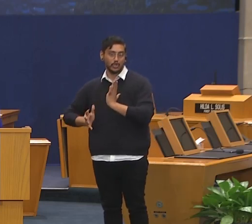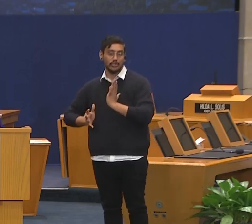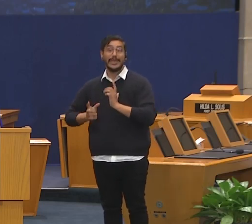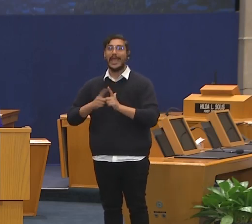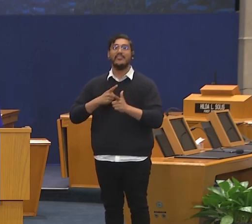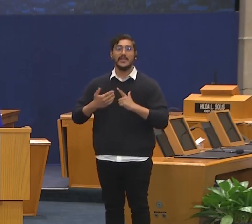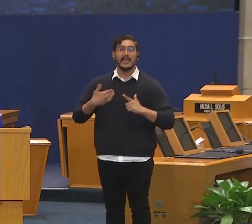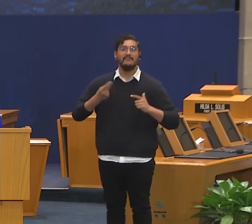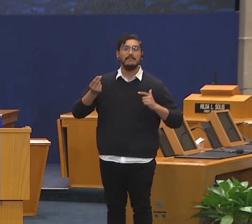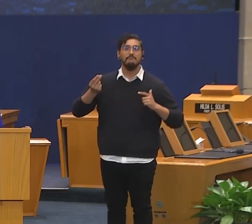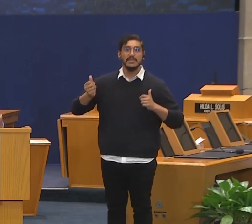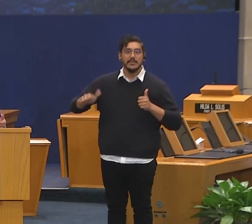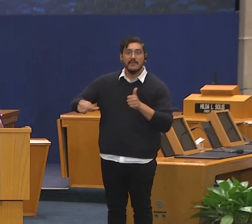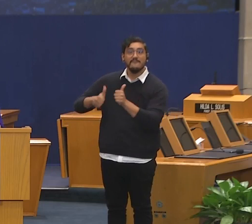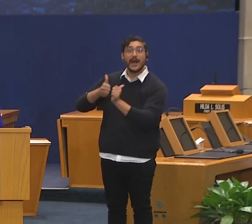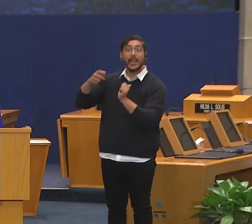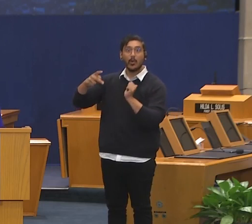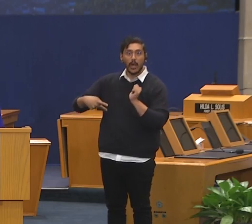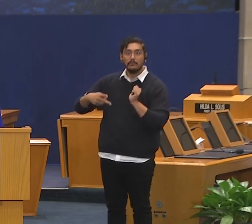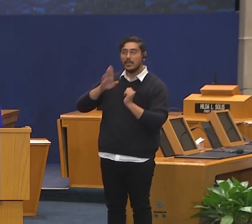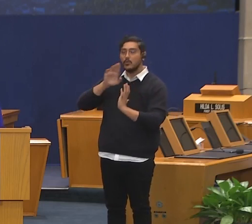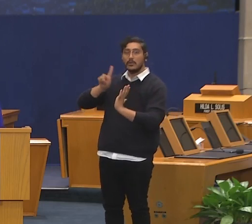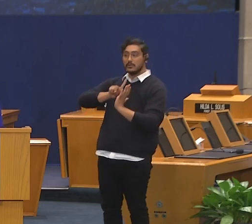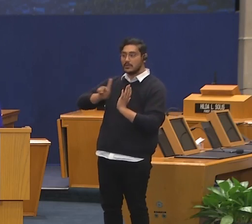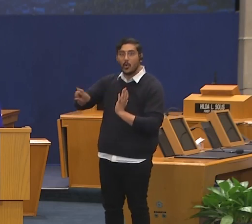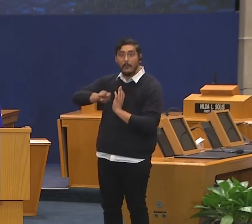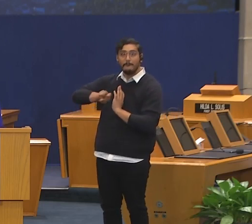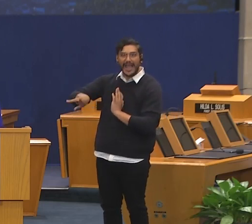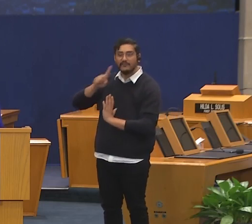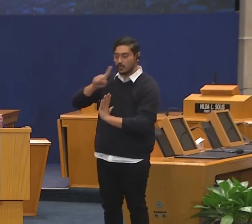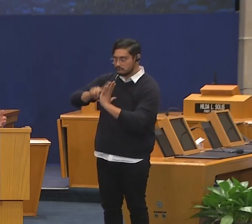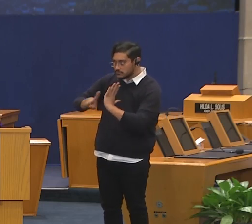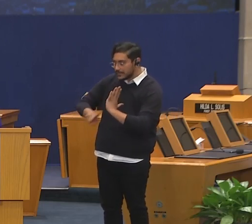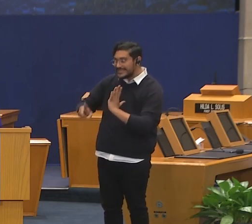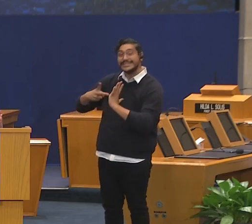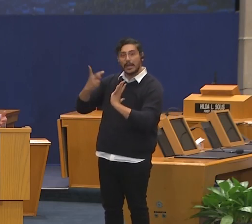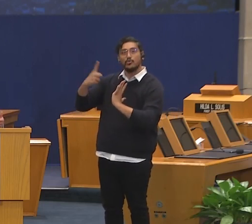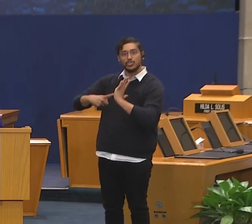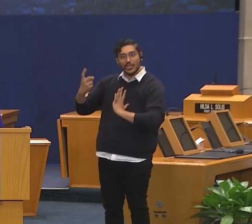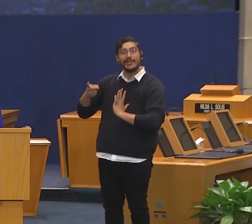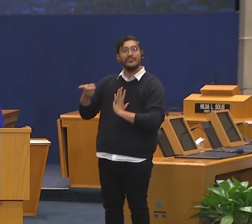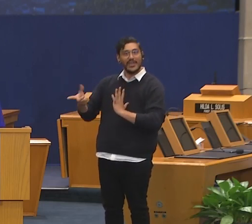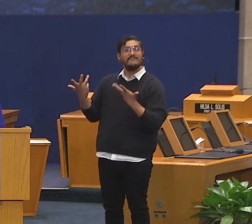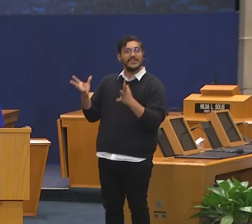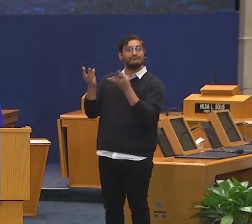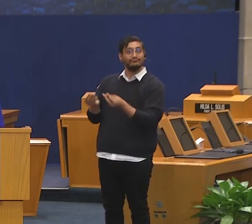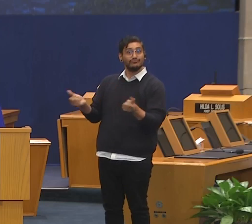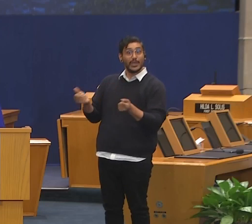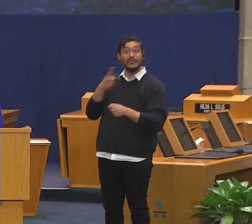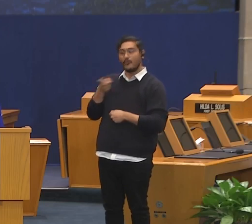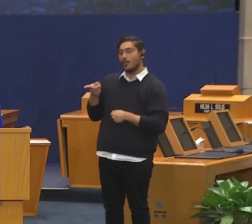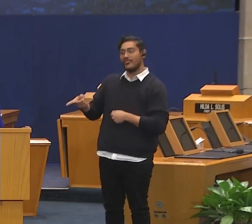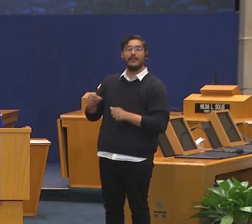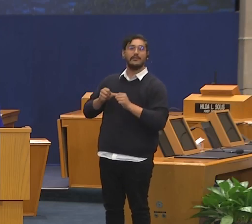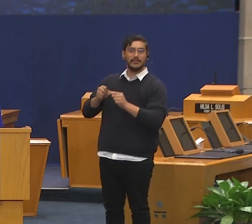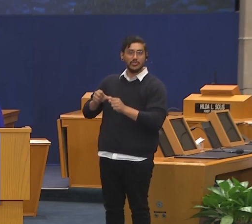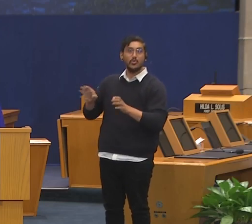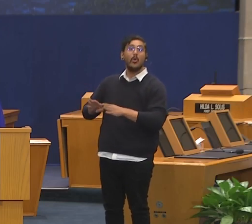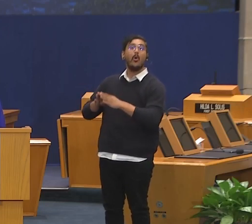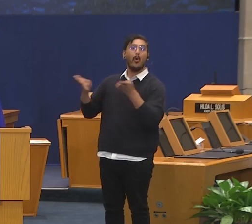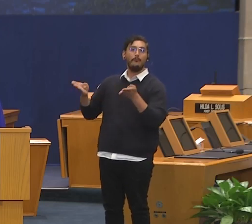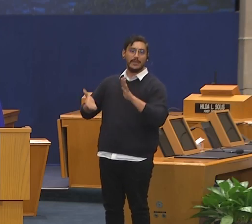immediate follow-up to make sure that all of the corrective actions have been taken so that the nursing home can, in fact, remain open and